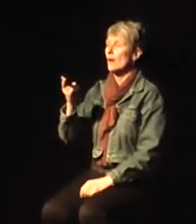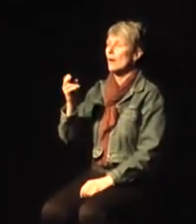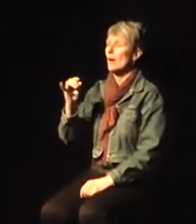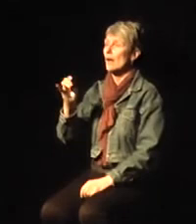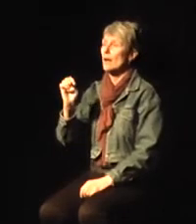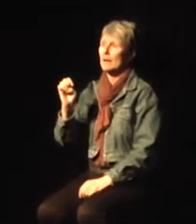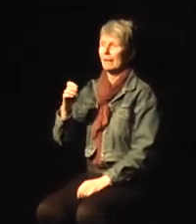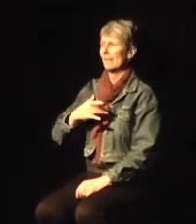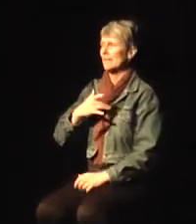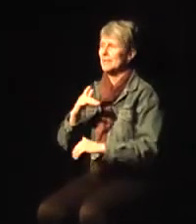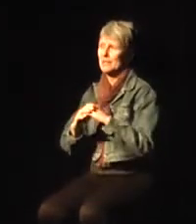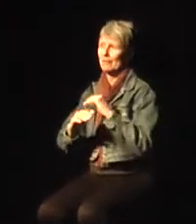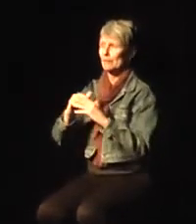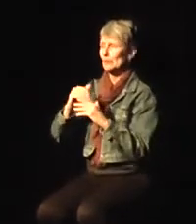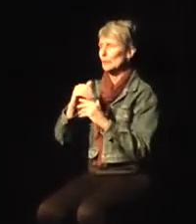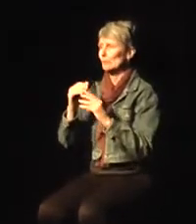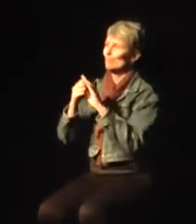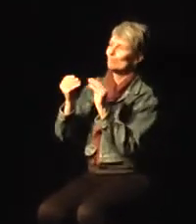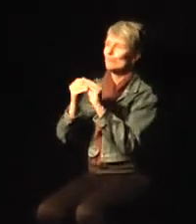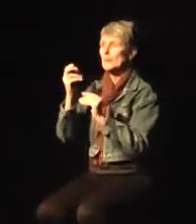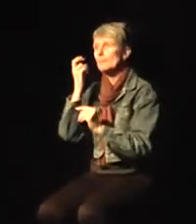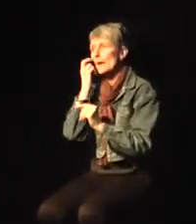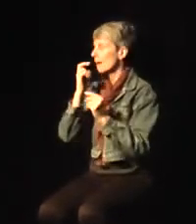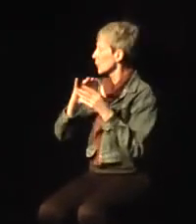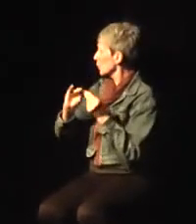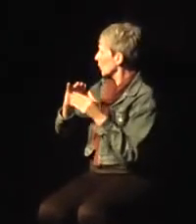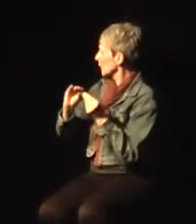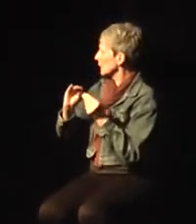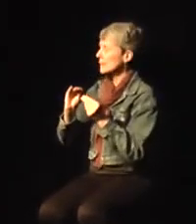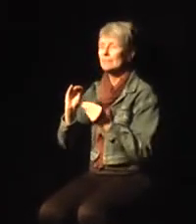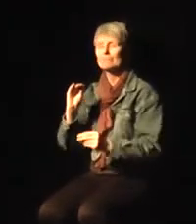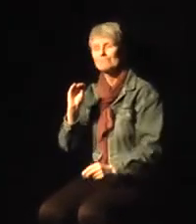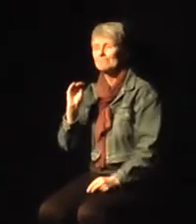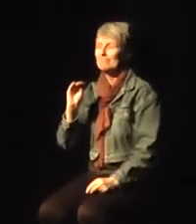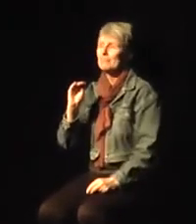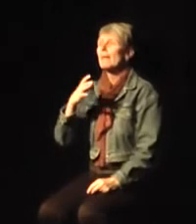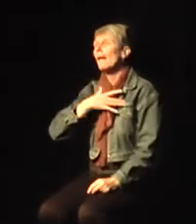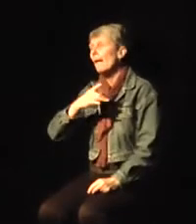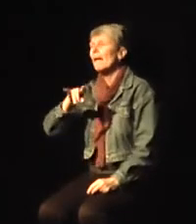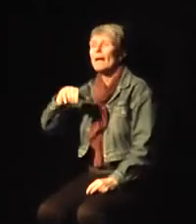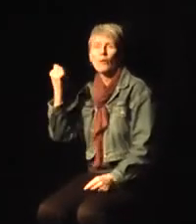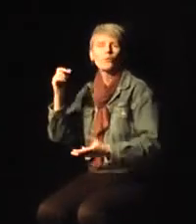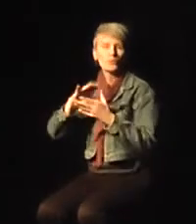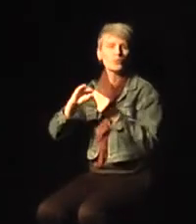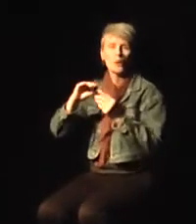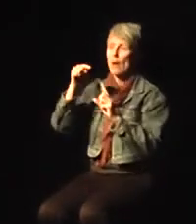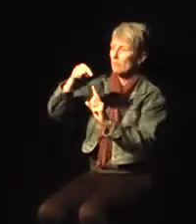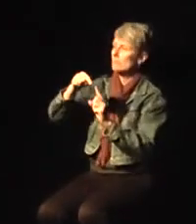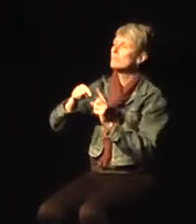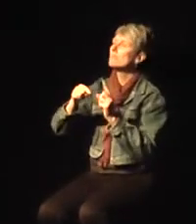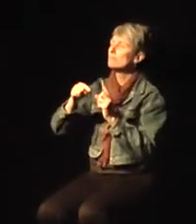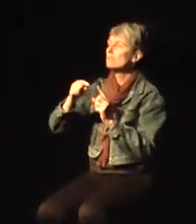I don't feel comfortable telling blind stories. No, what I do. I could tell you some stories about being blind,